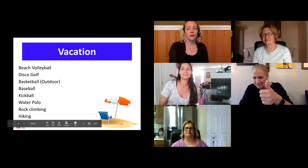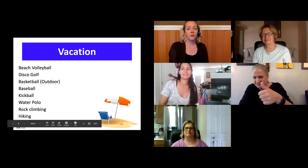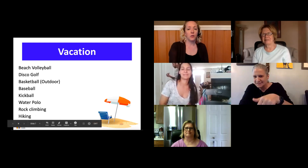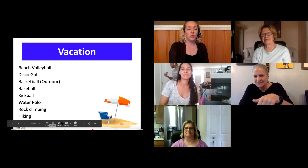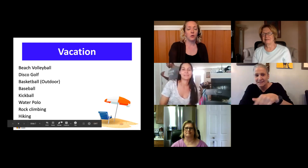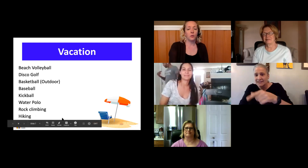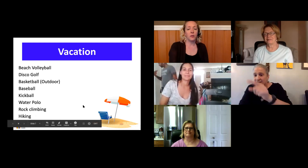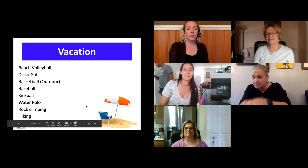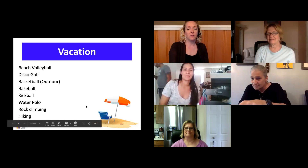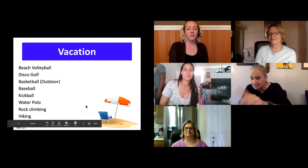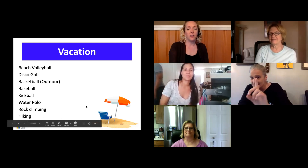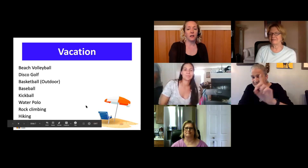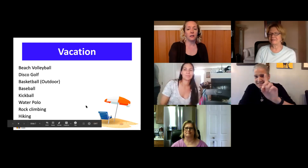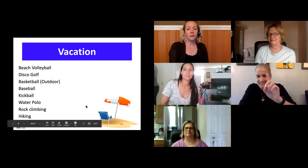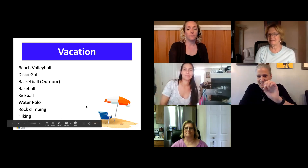Very nice.